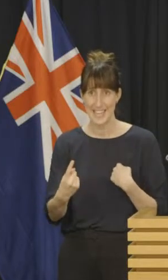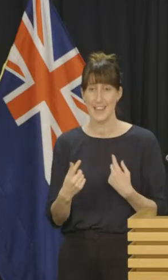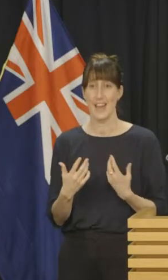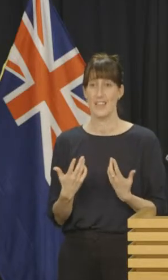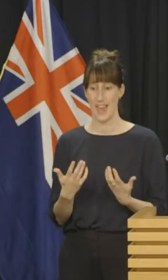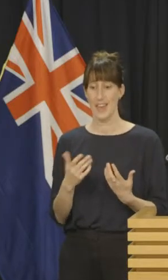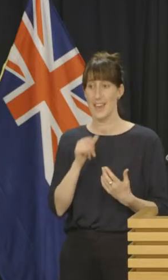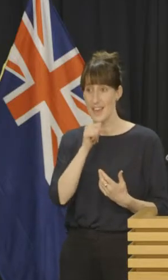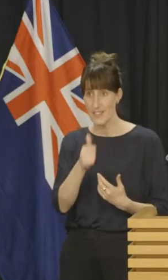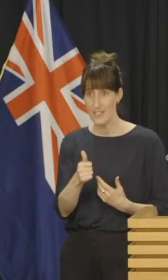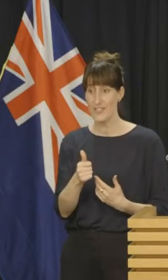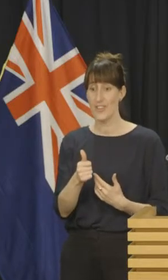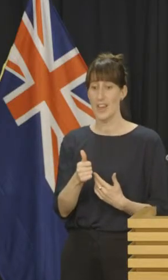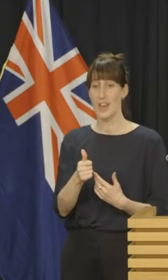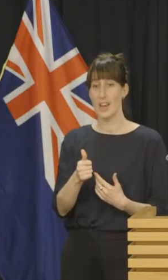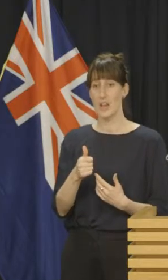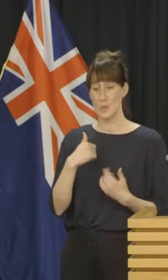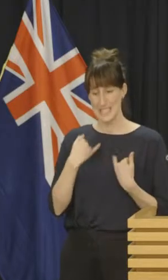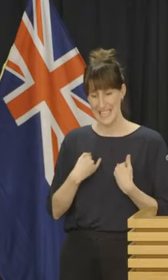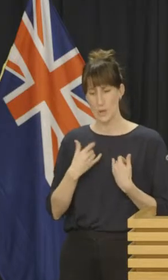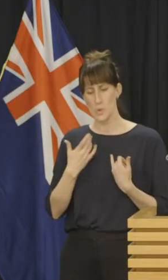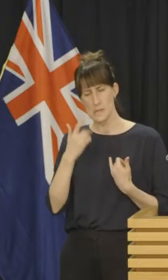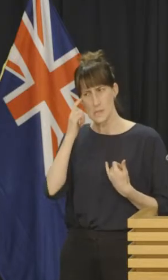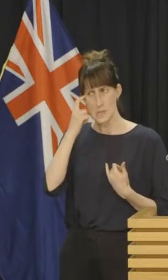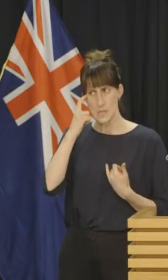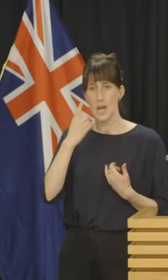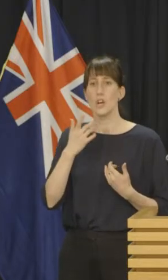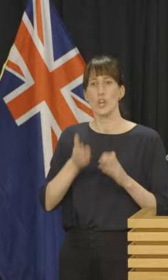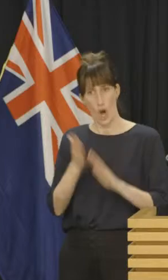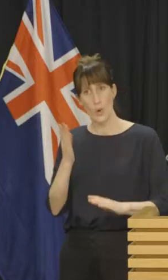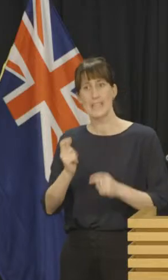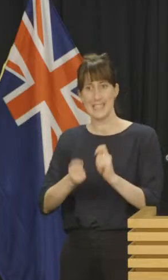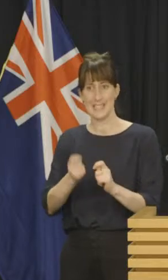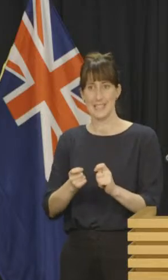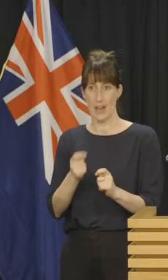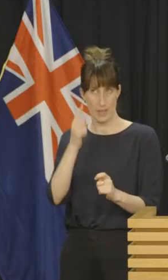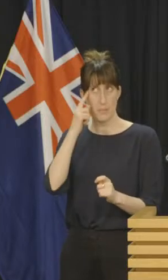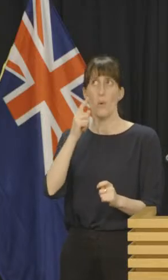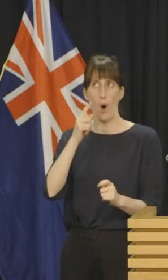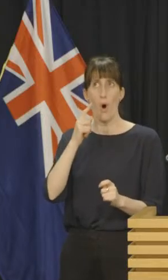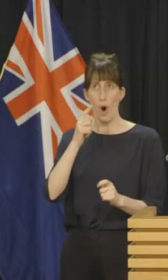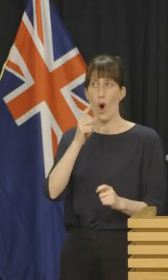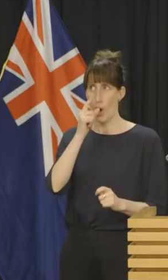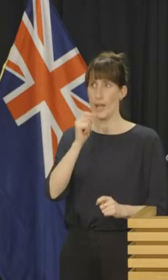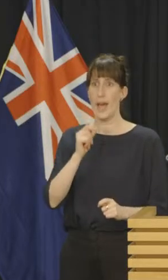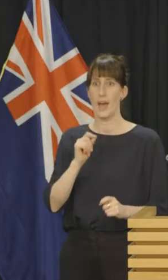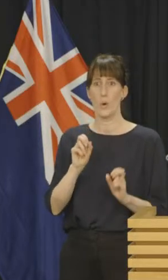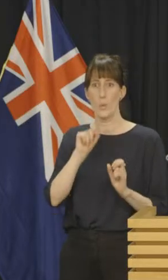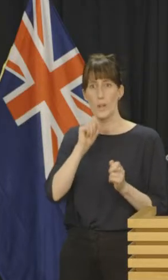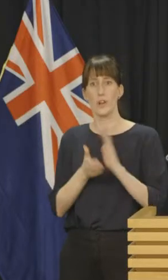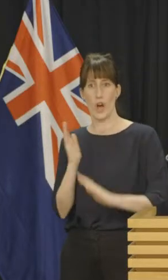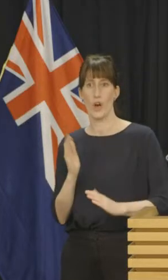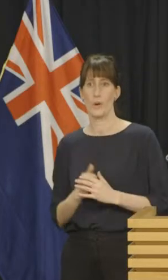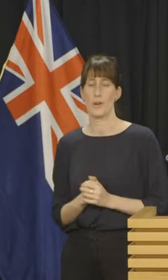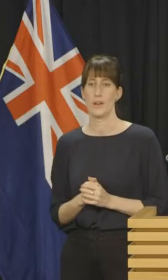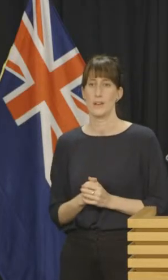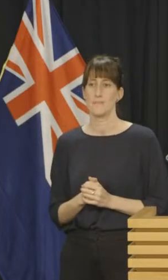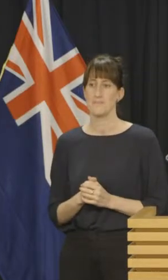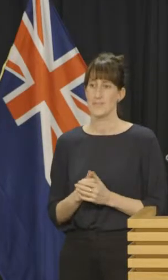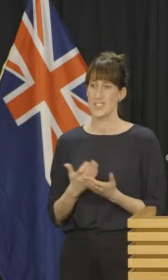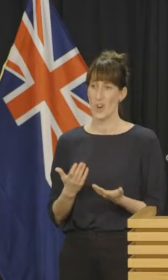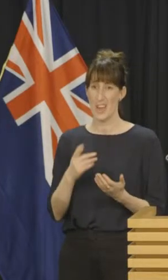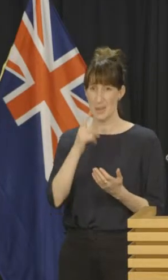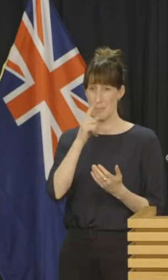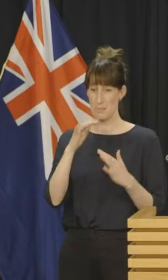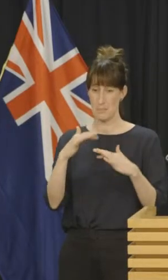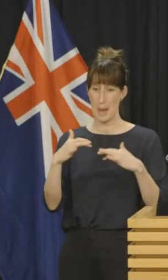lot of publicity around it in recent days, and I think that's a very good thing, and I welcome that, and I welcome the increased public focus on